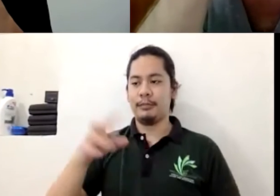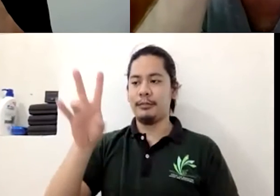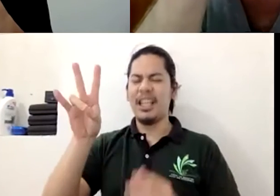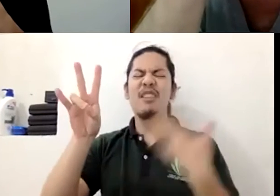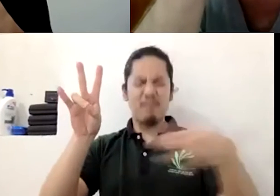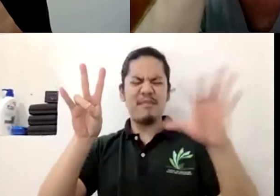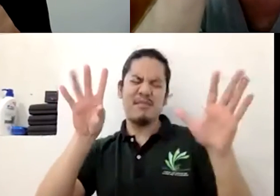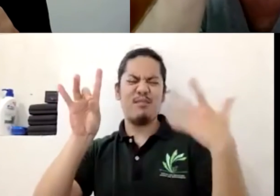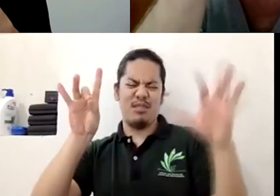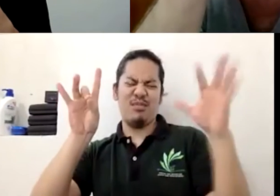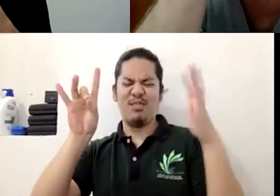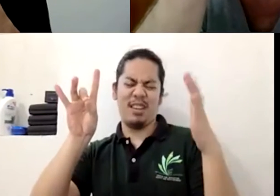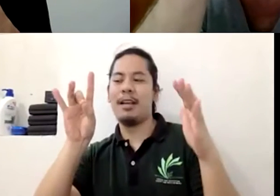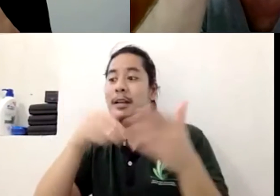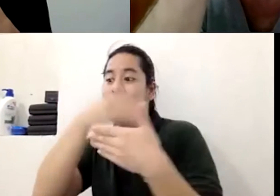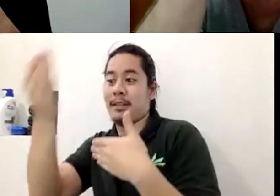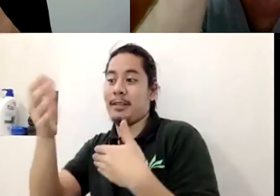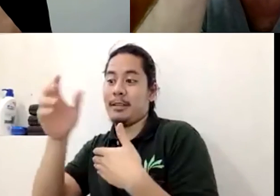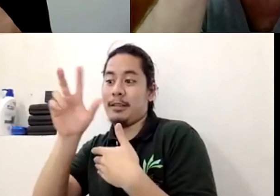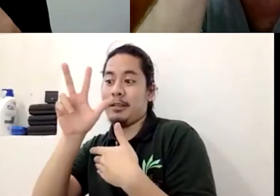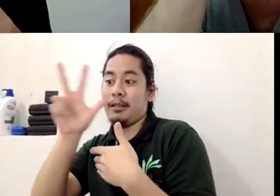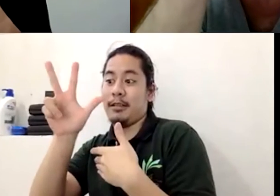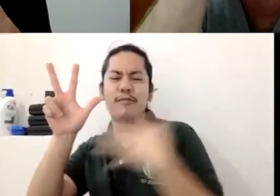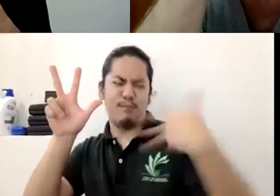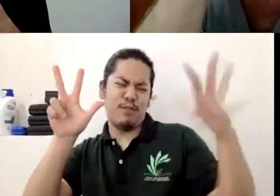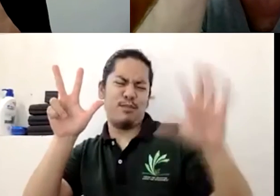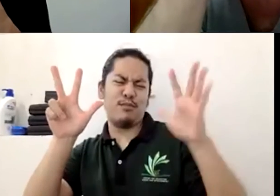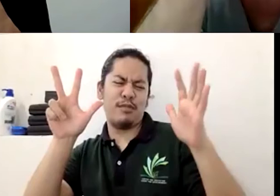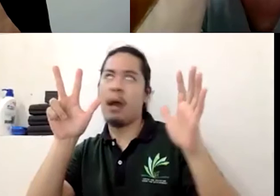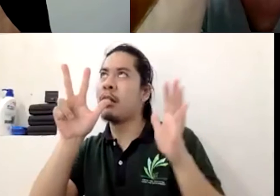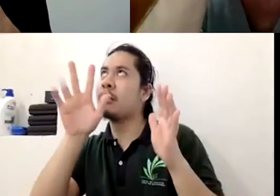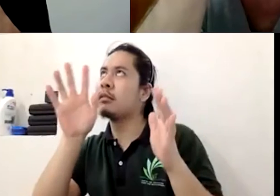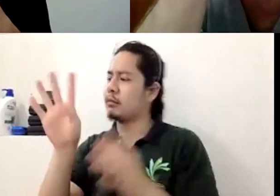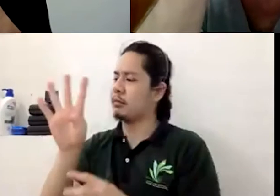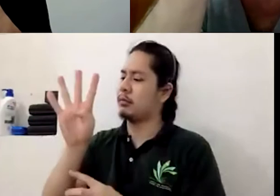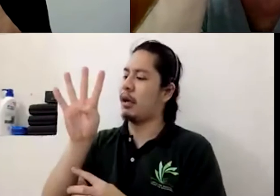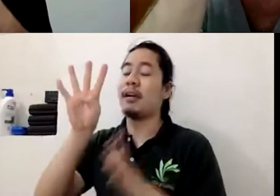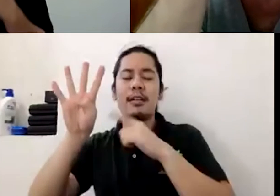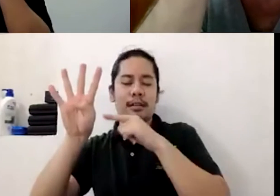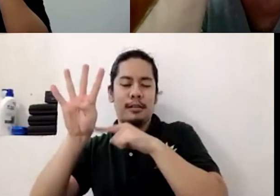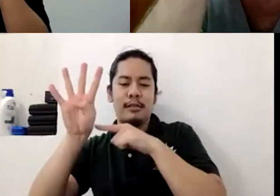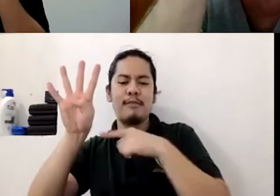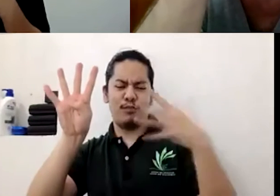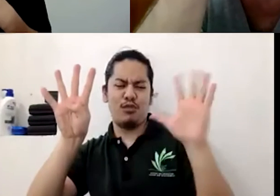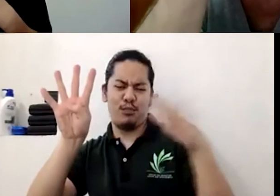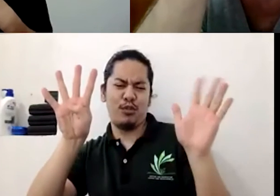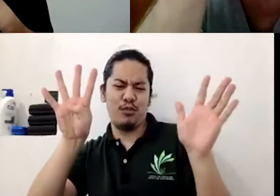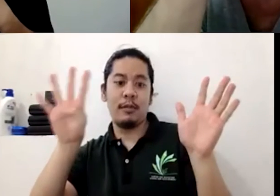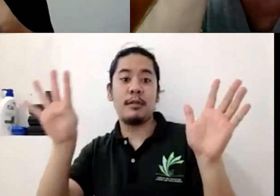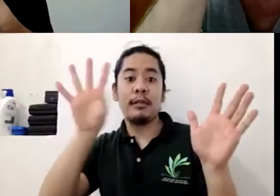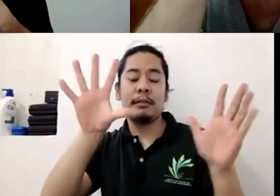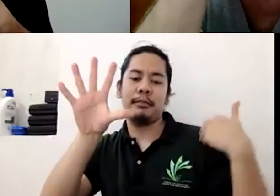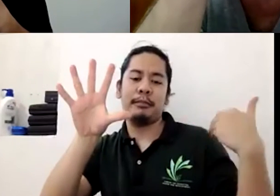We're done with lesson 7 and lesson 8, but Also with lesson